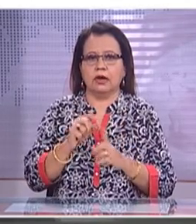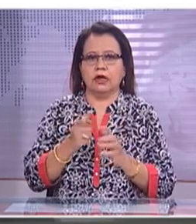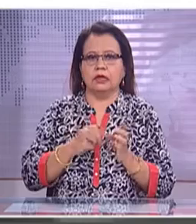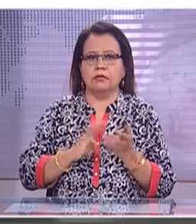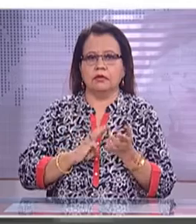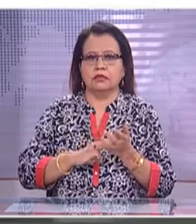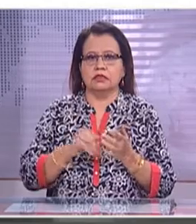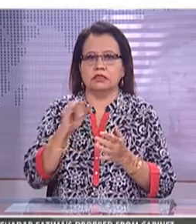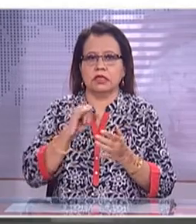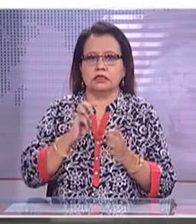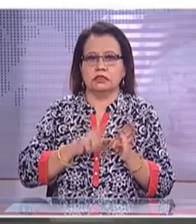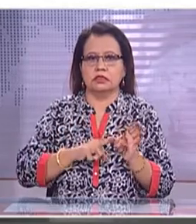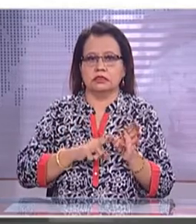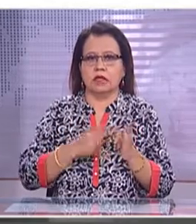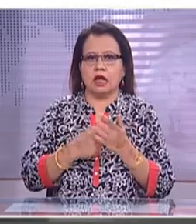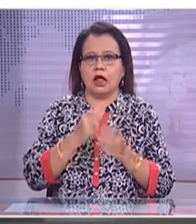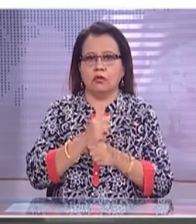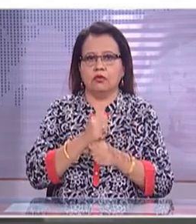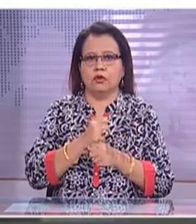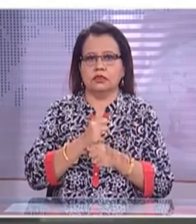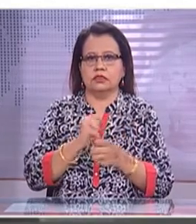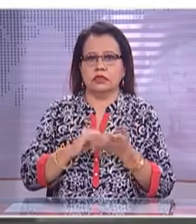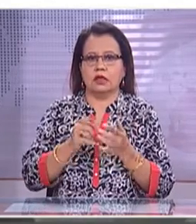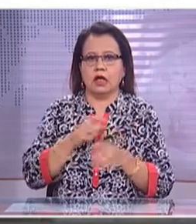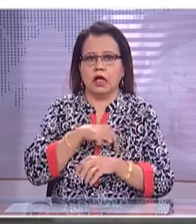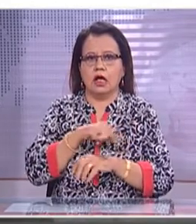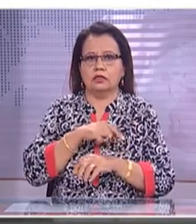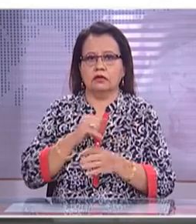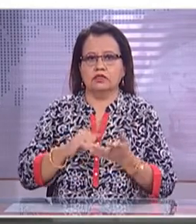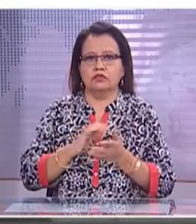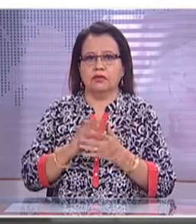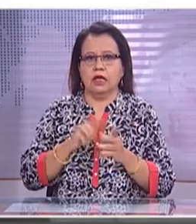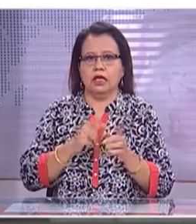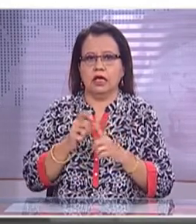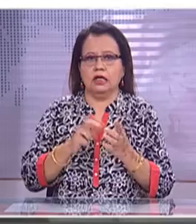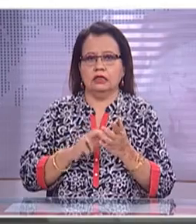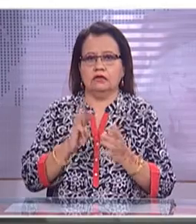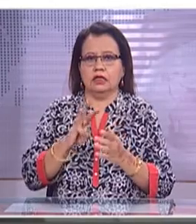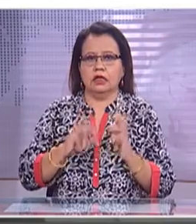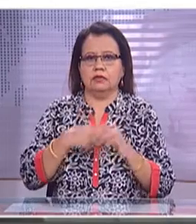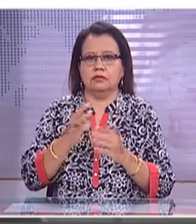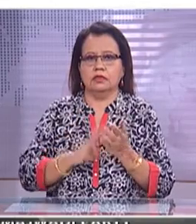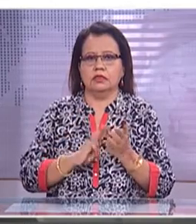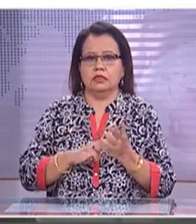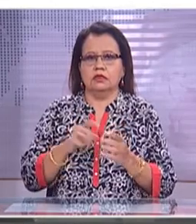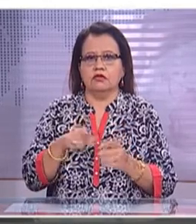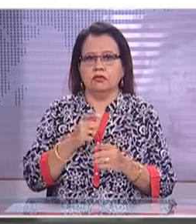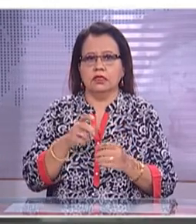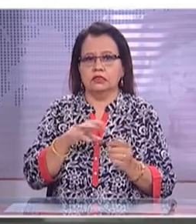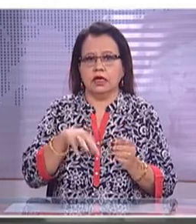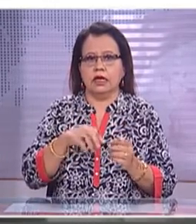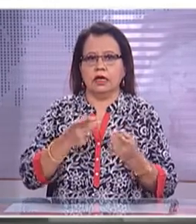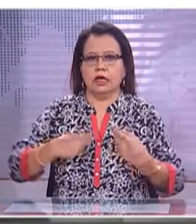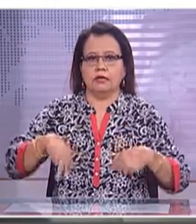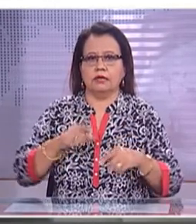party membership for 6 years. Ram Gopal was sacked hours after Shivpal Yadav and three other ministers were sacked from the